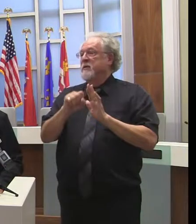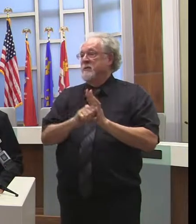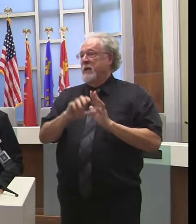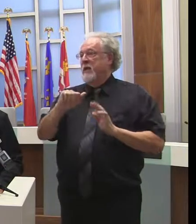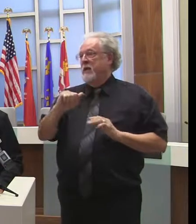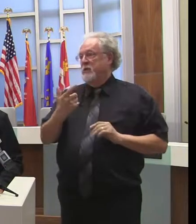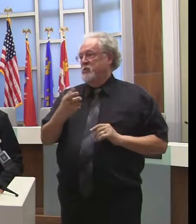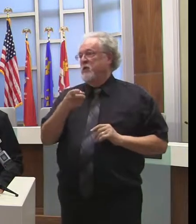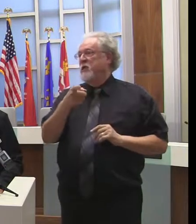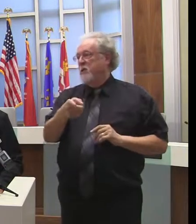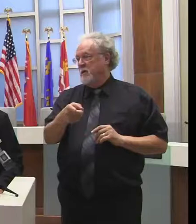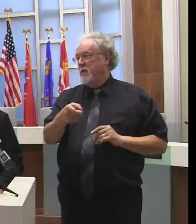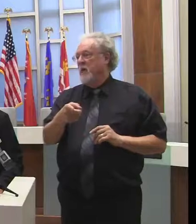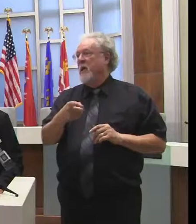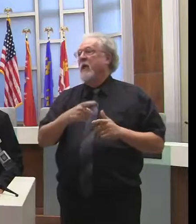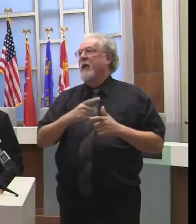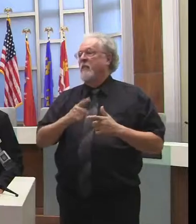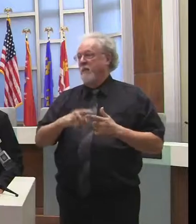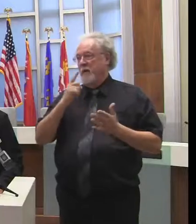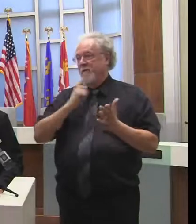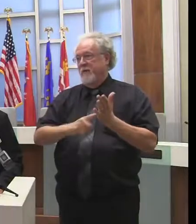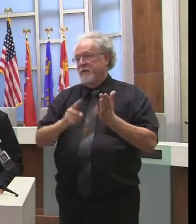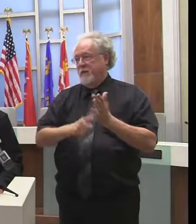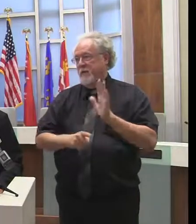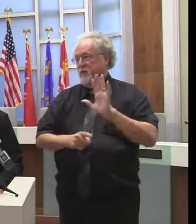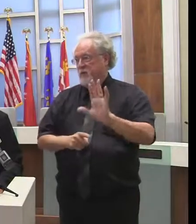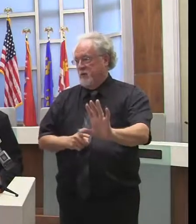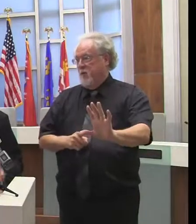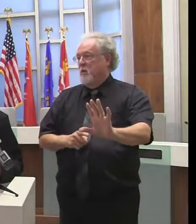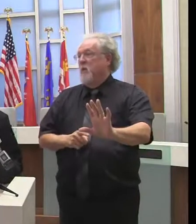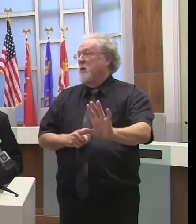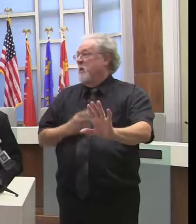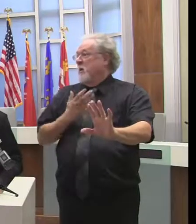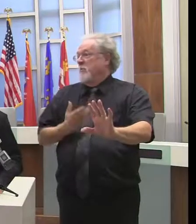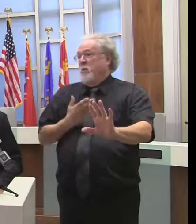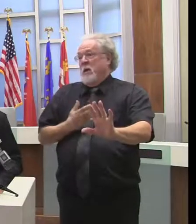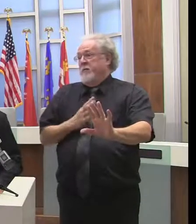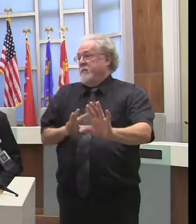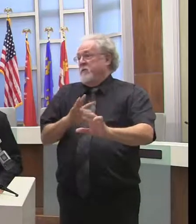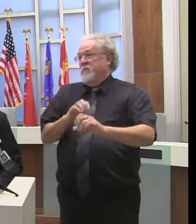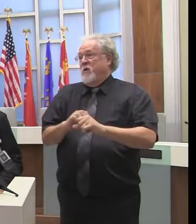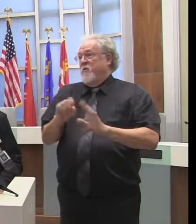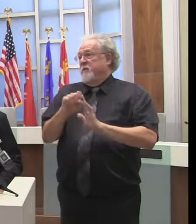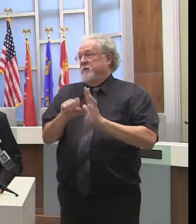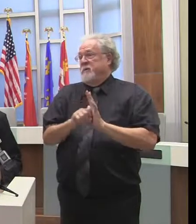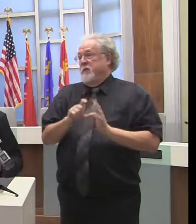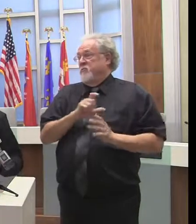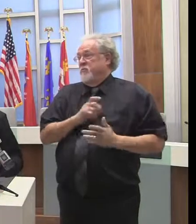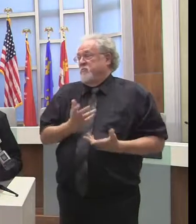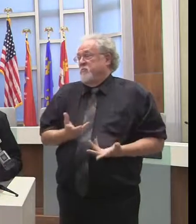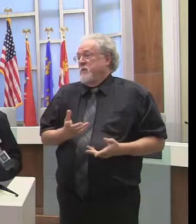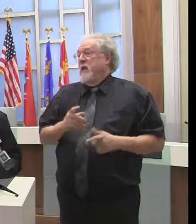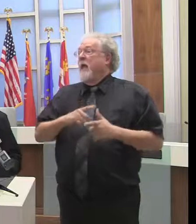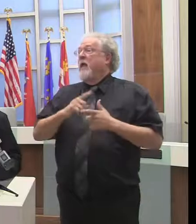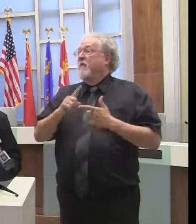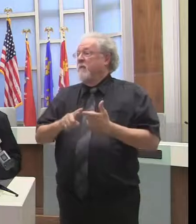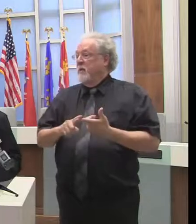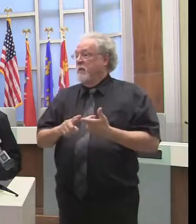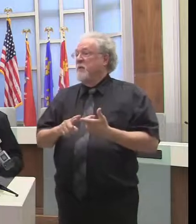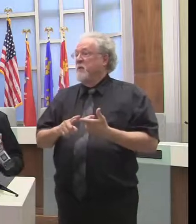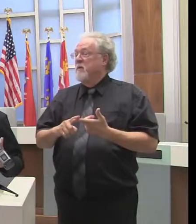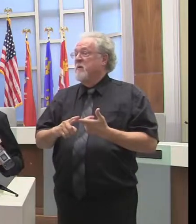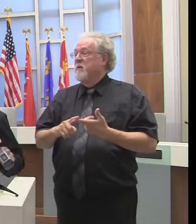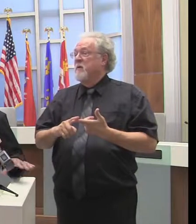Attorney General and the investigation perhaps involving the state troopers. And then